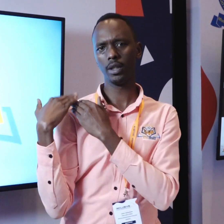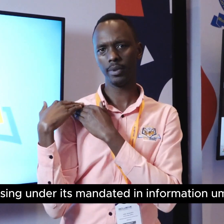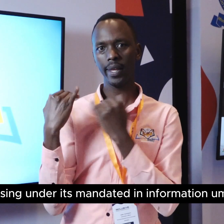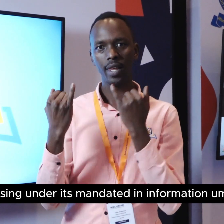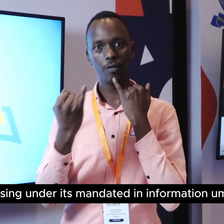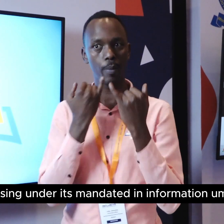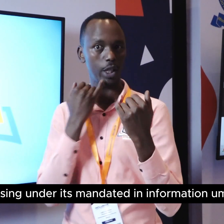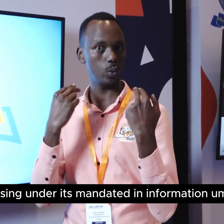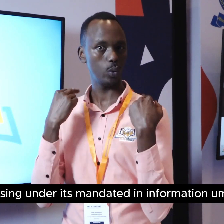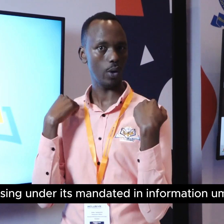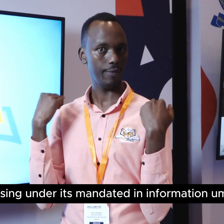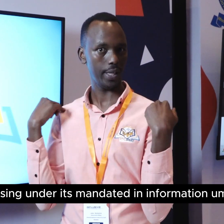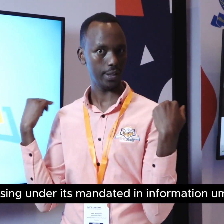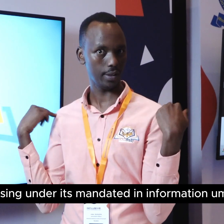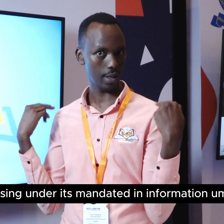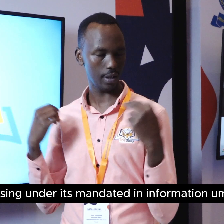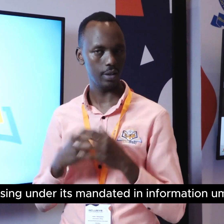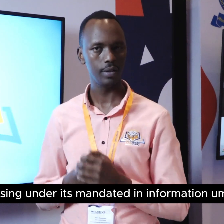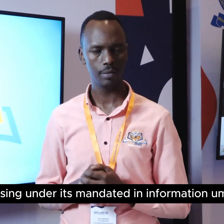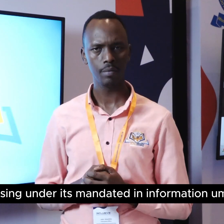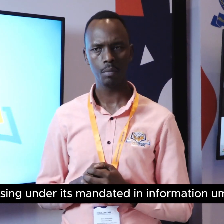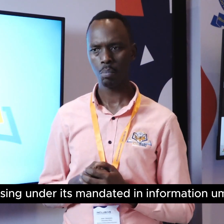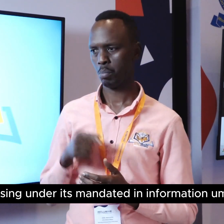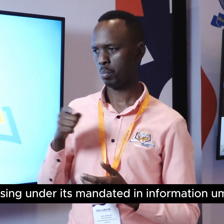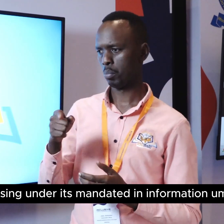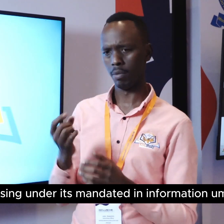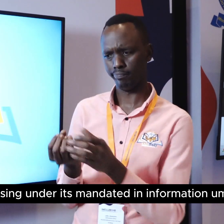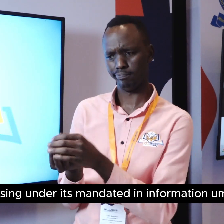which is focusing and it's mandated in information